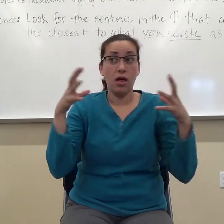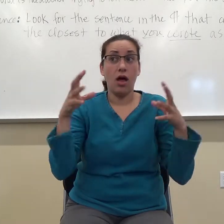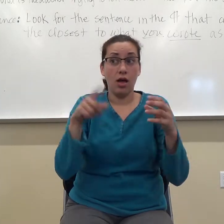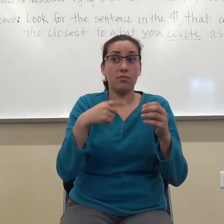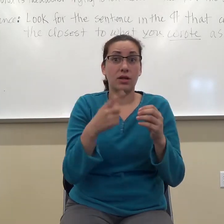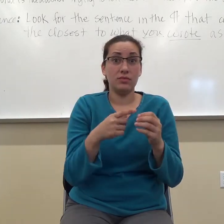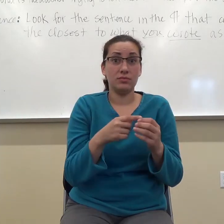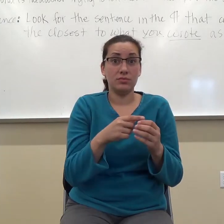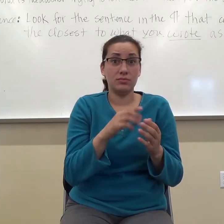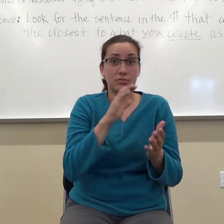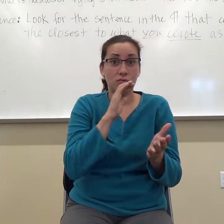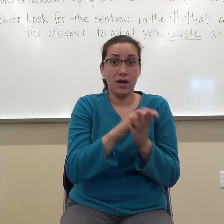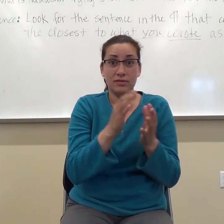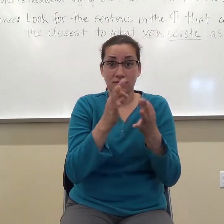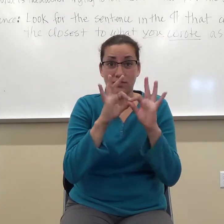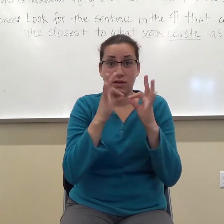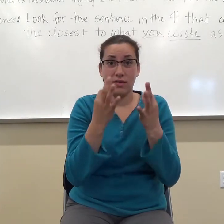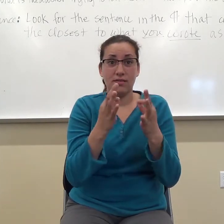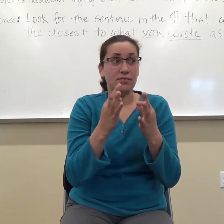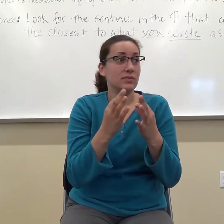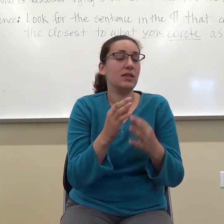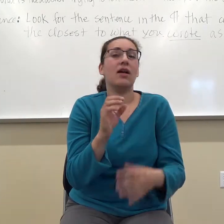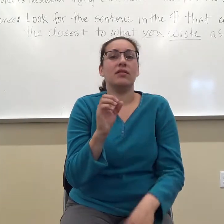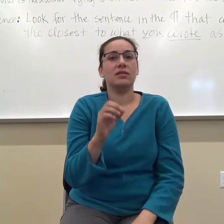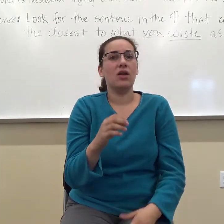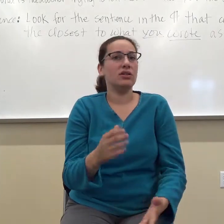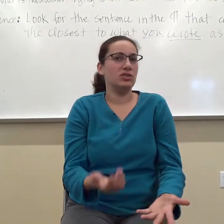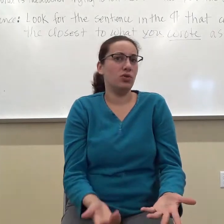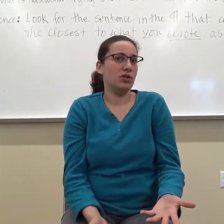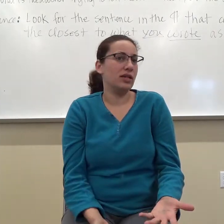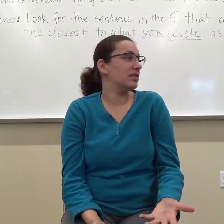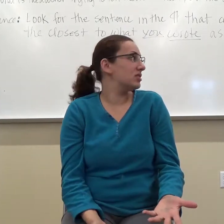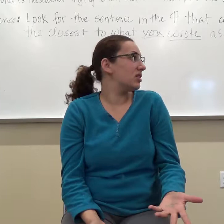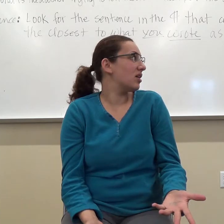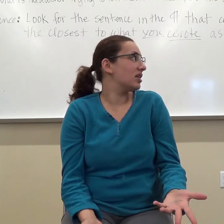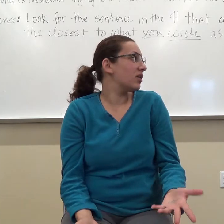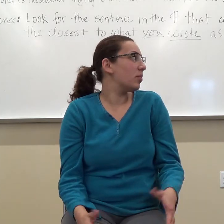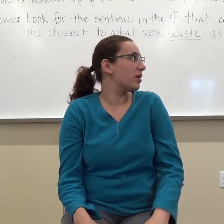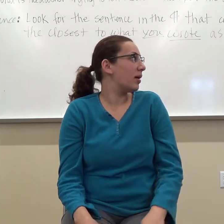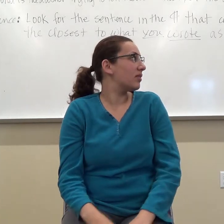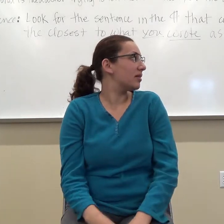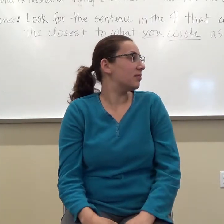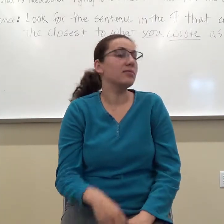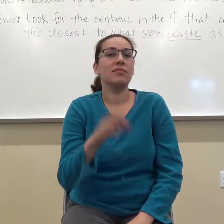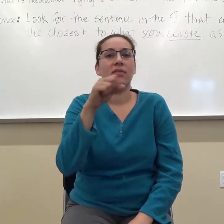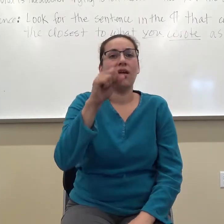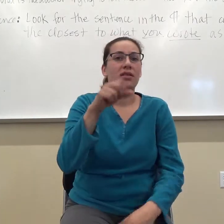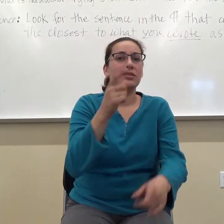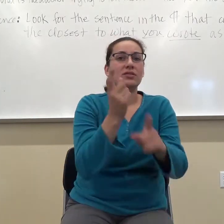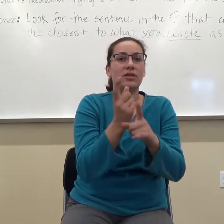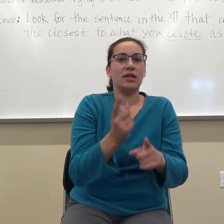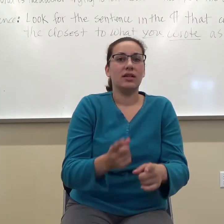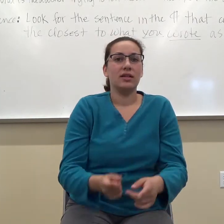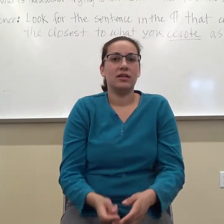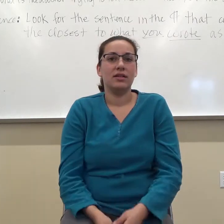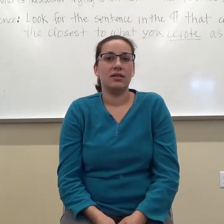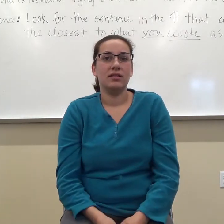so we need to add, that's a little bit different. No, it's short, they just talk a little bit about it. Yeah, they don't talk so much about